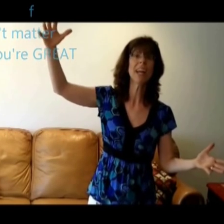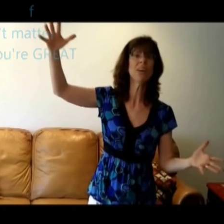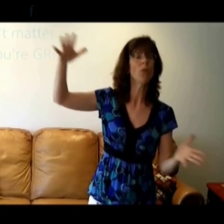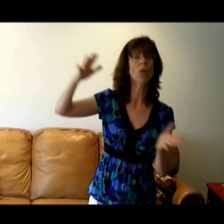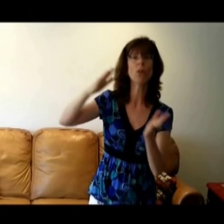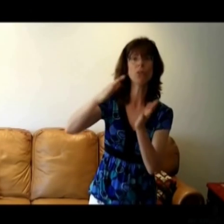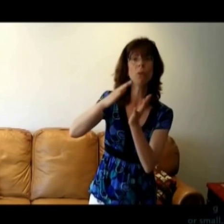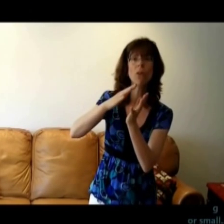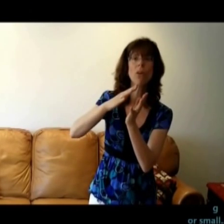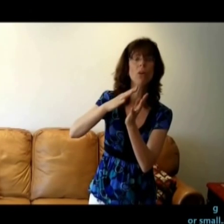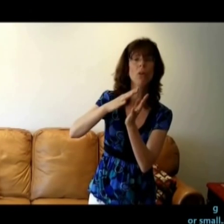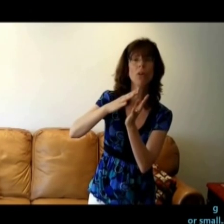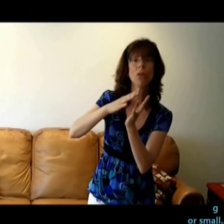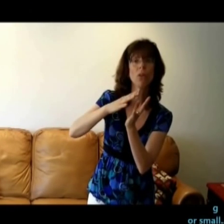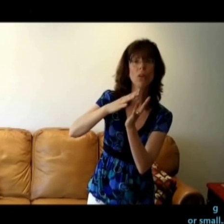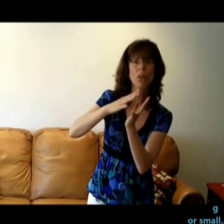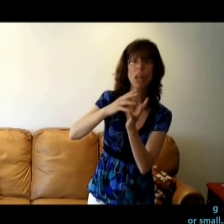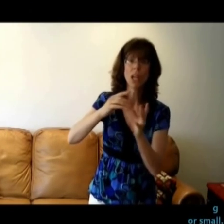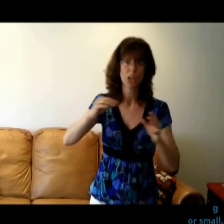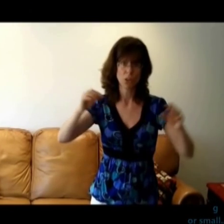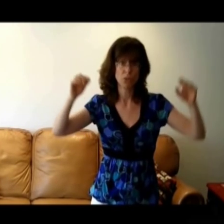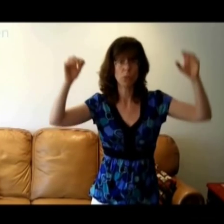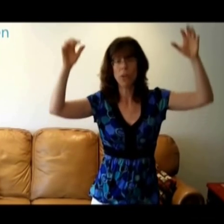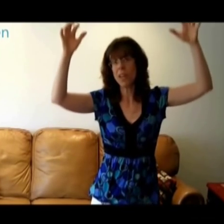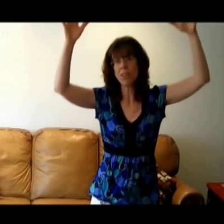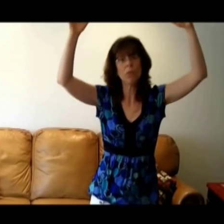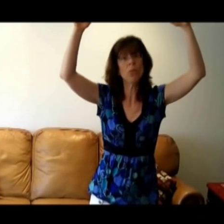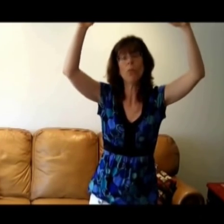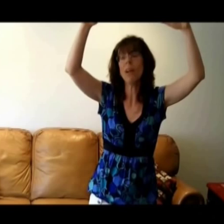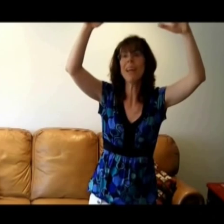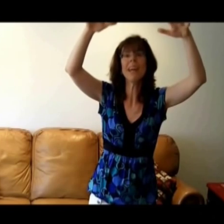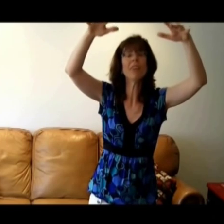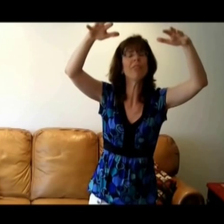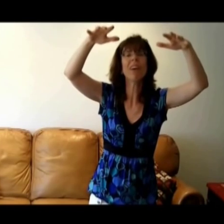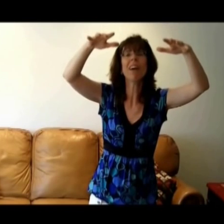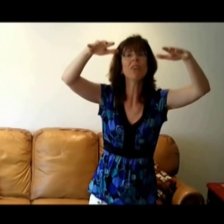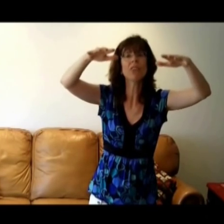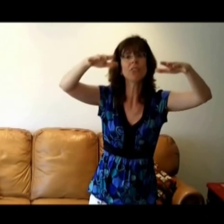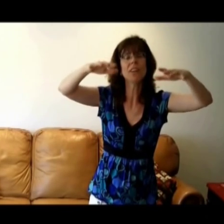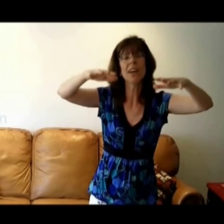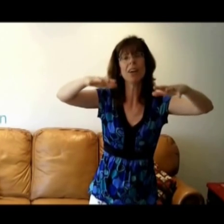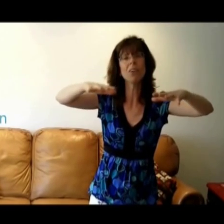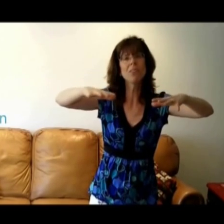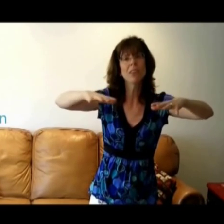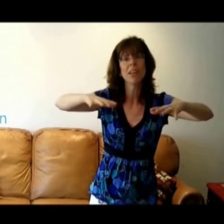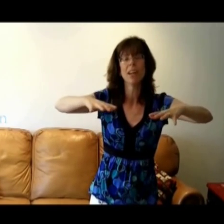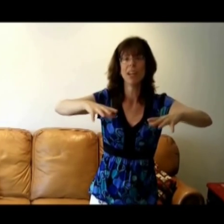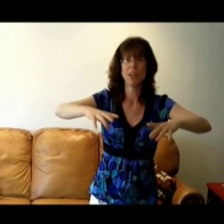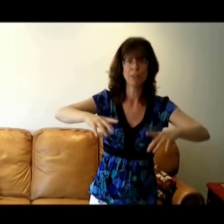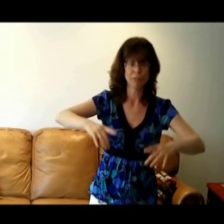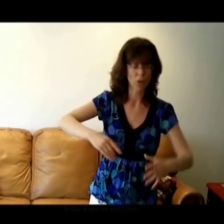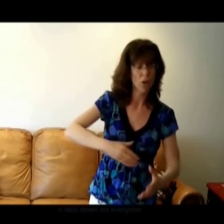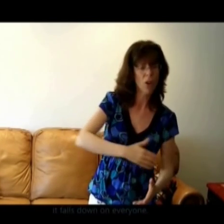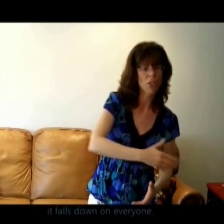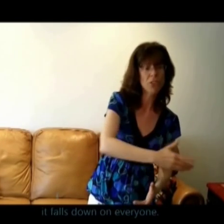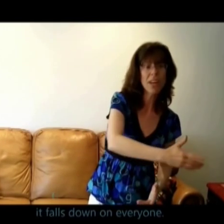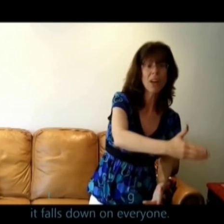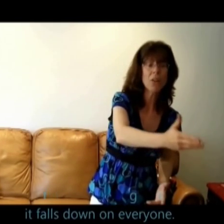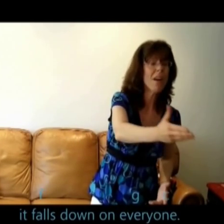great or small. 'Cause when the rain falls down, it falls down